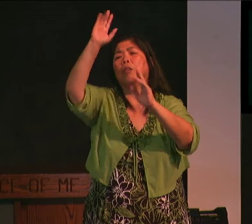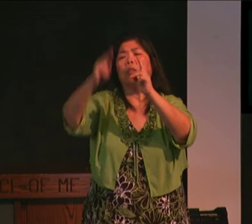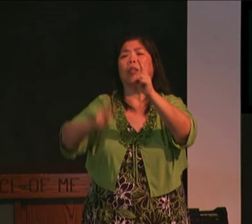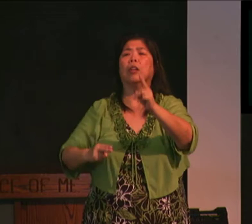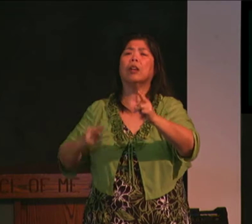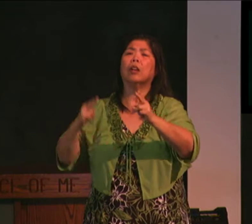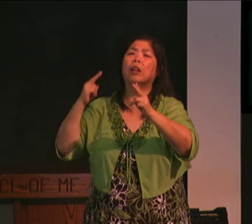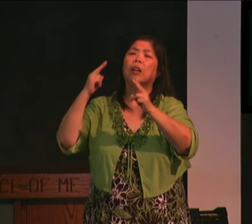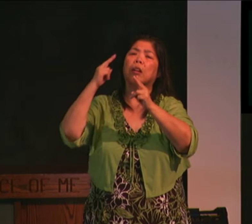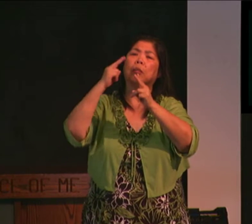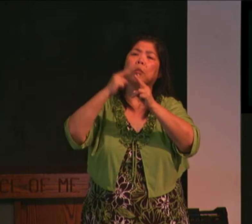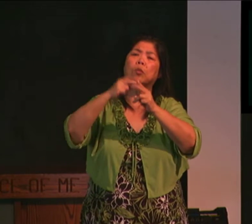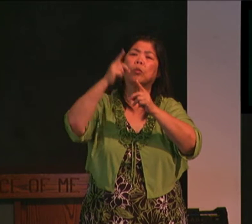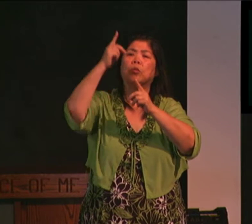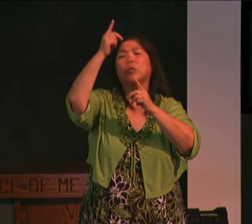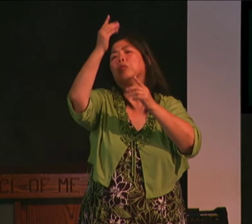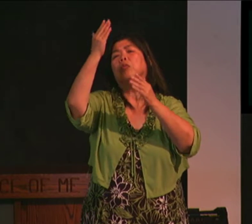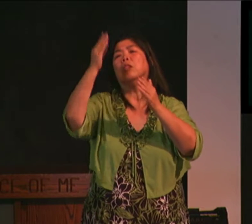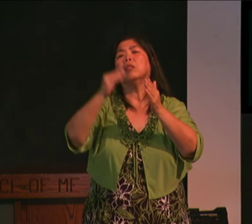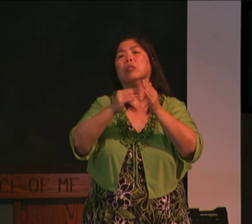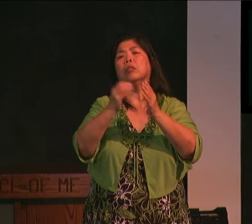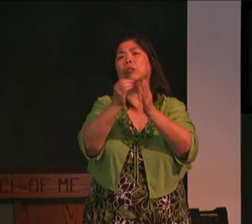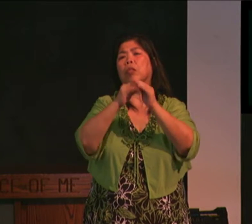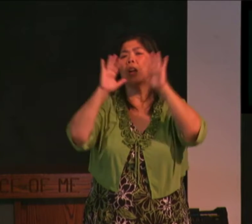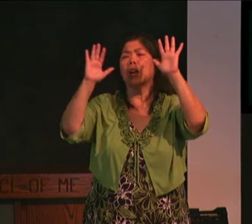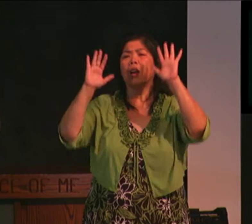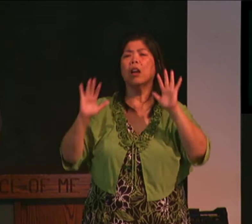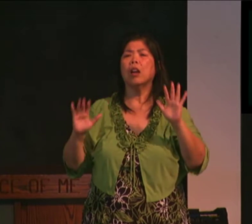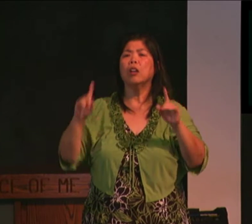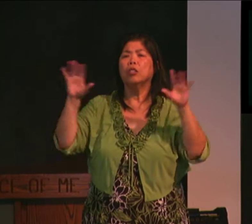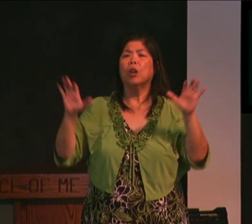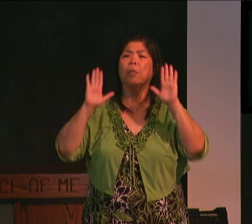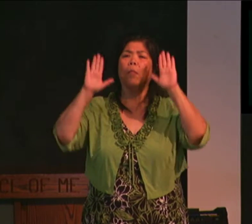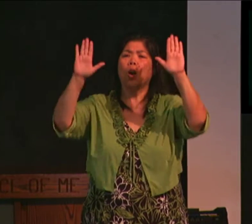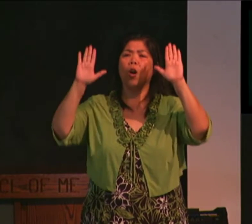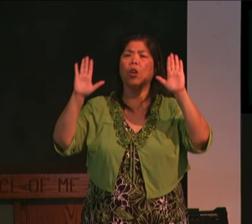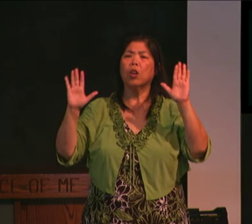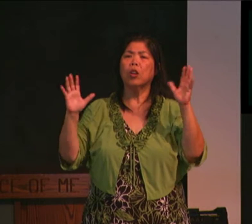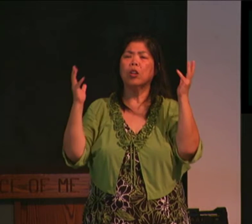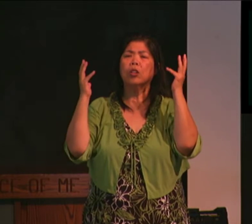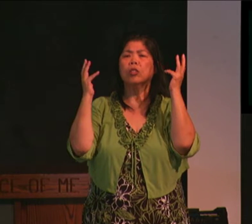your name, you are great. You do miracles so